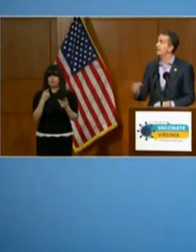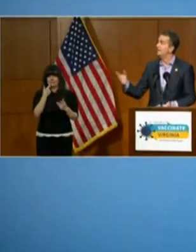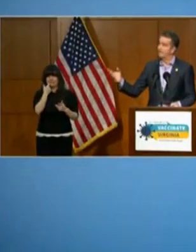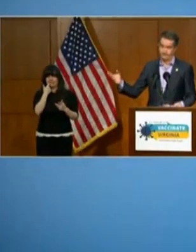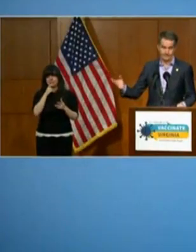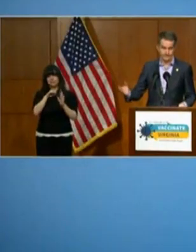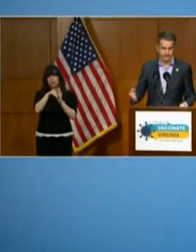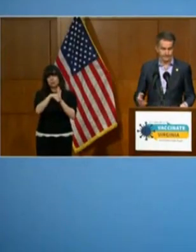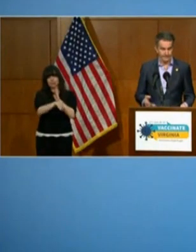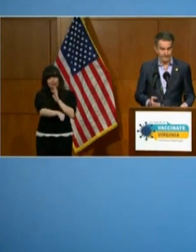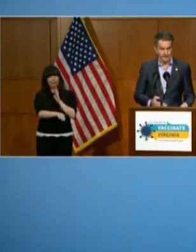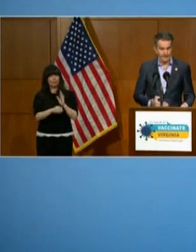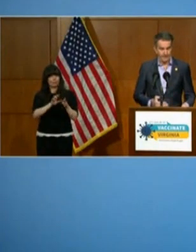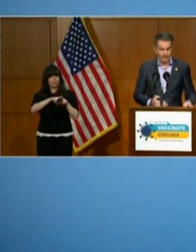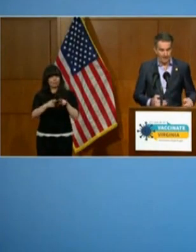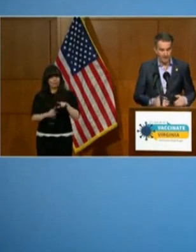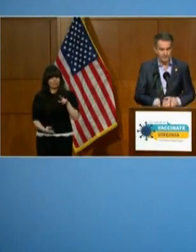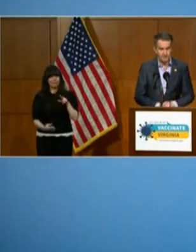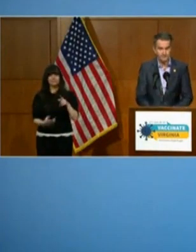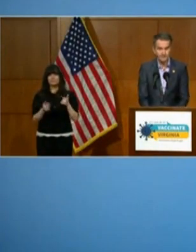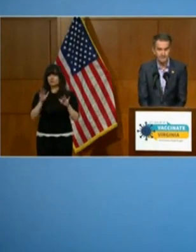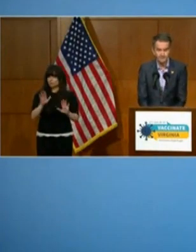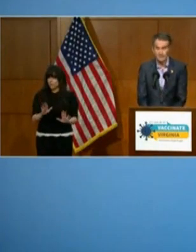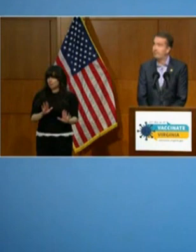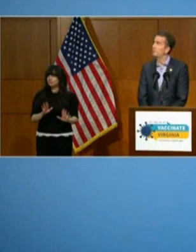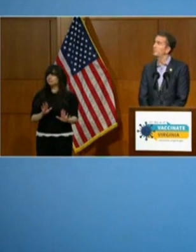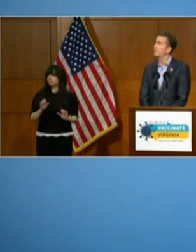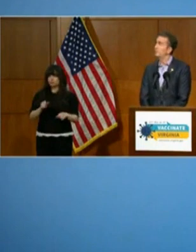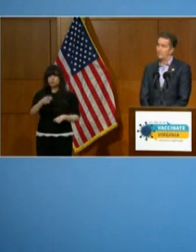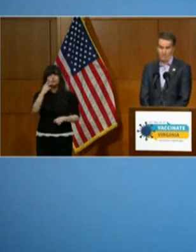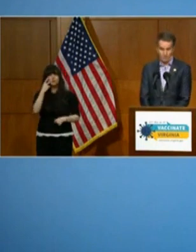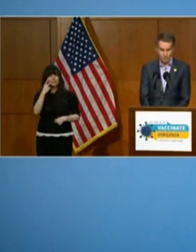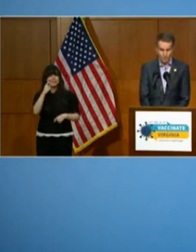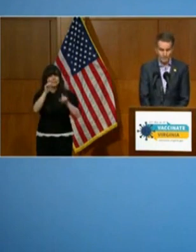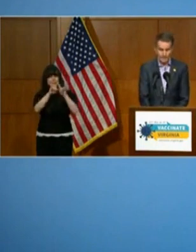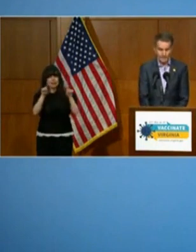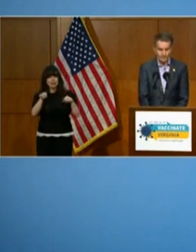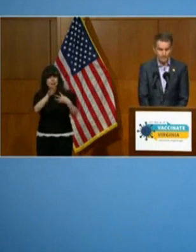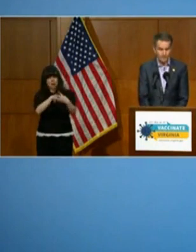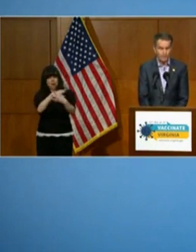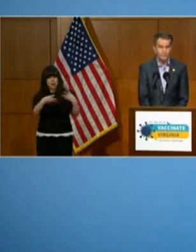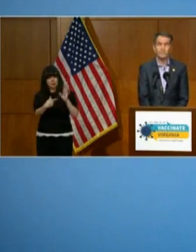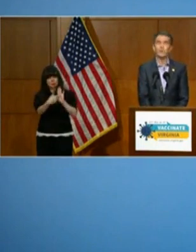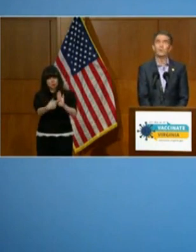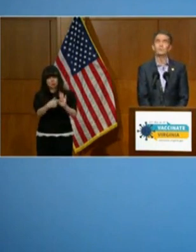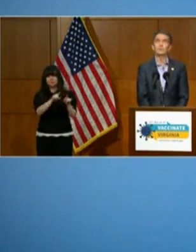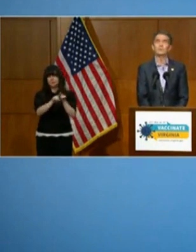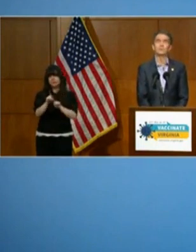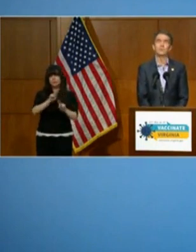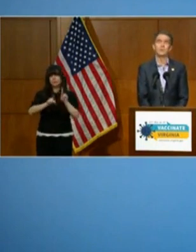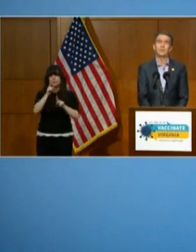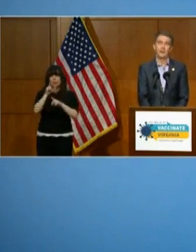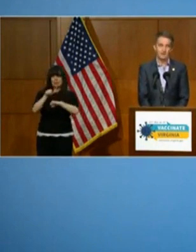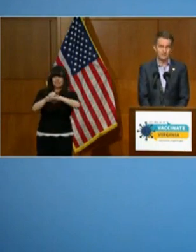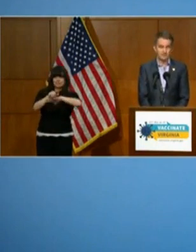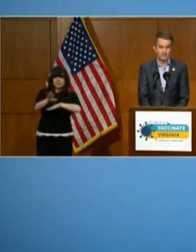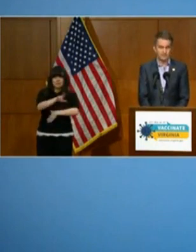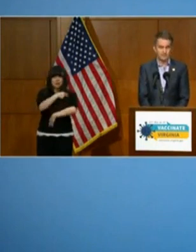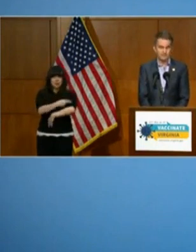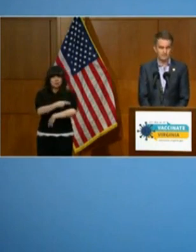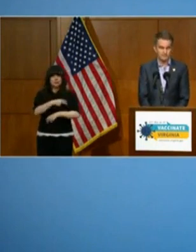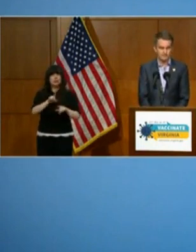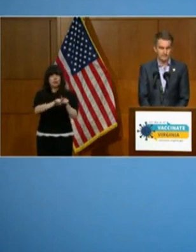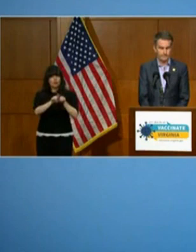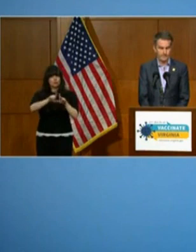that here. And our hospitalization numbers are going down as well, which is also excellent